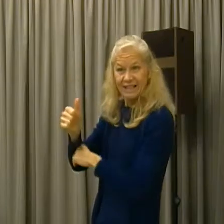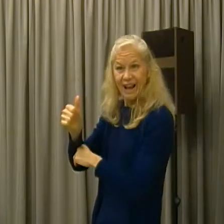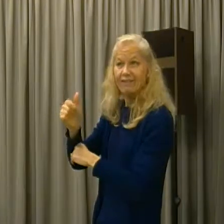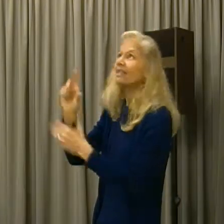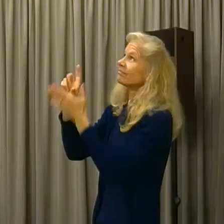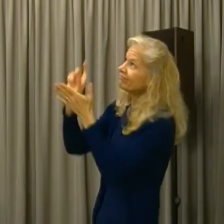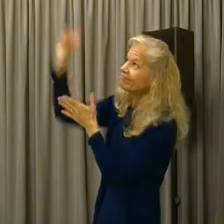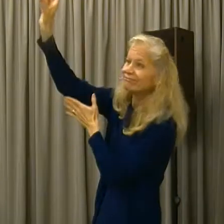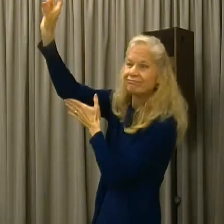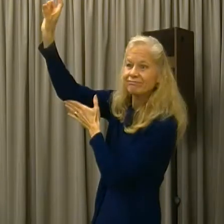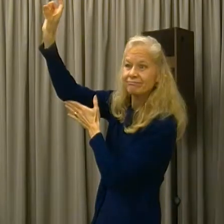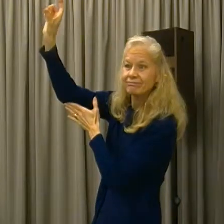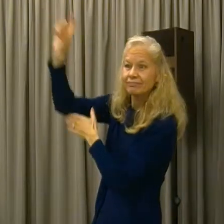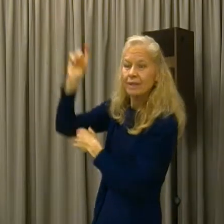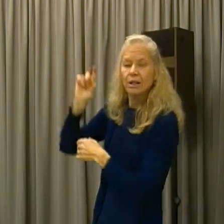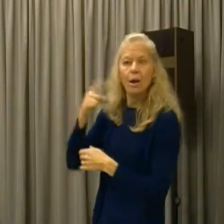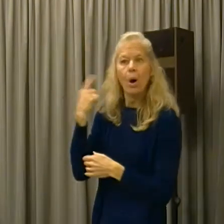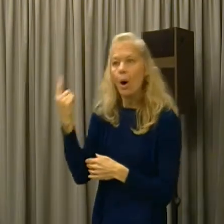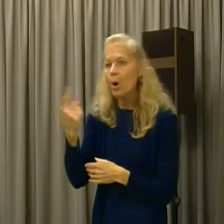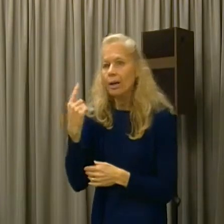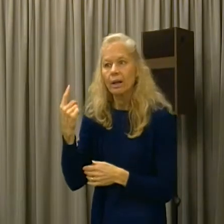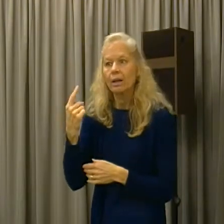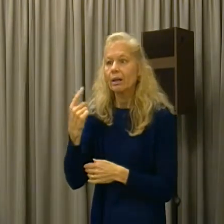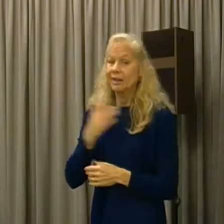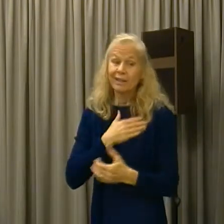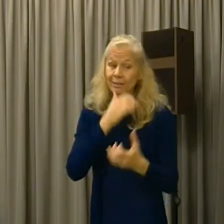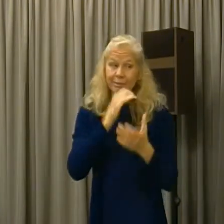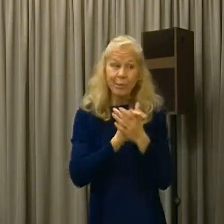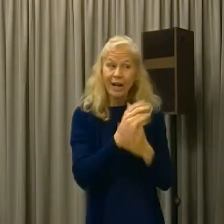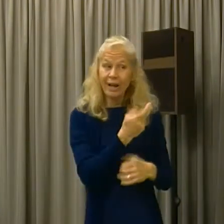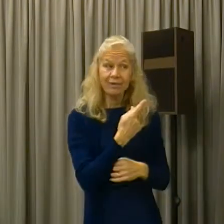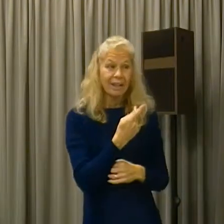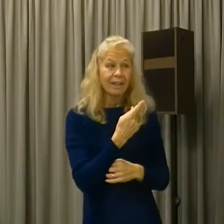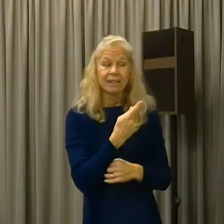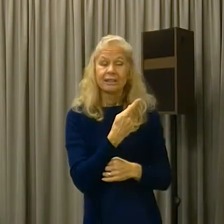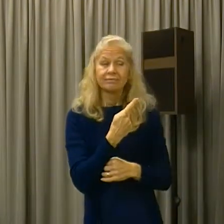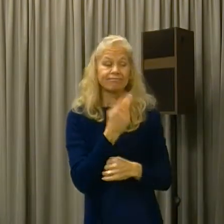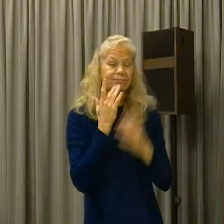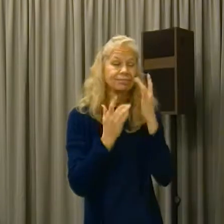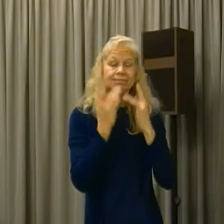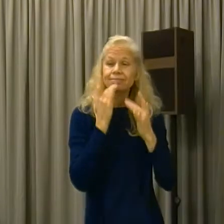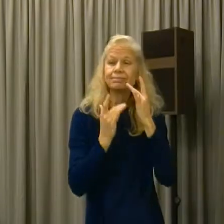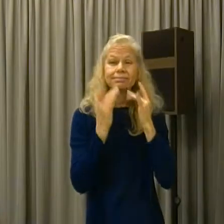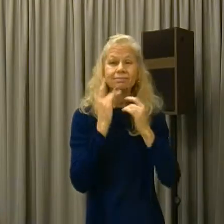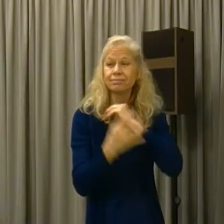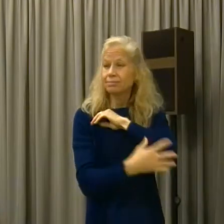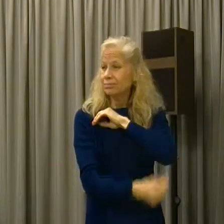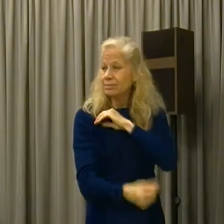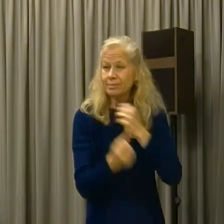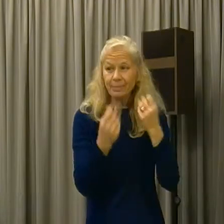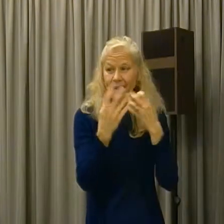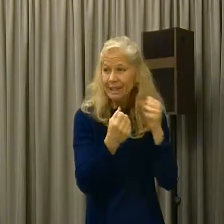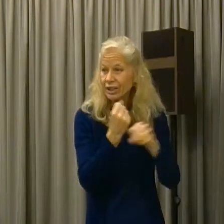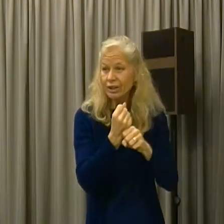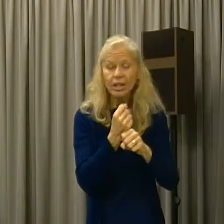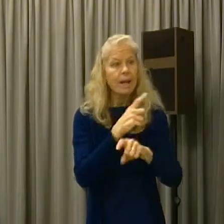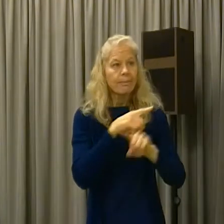When we've had abundance, we've still tithe. And more than that, as God has provided. Thought